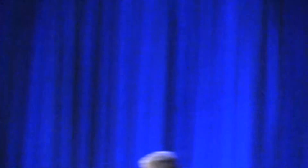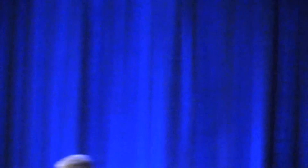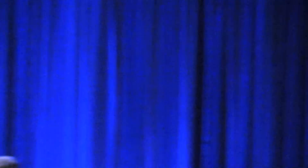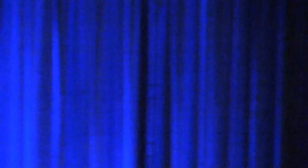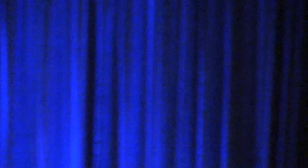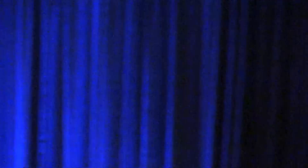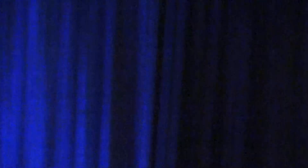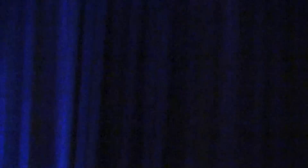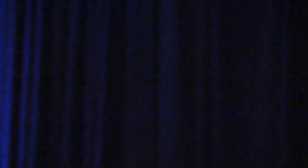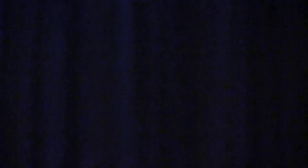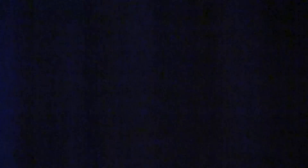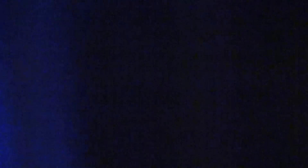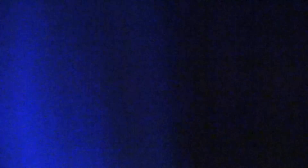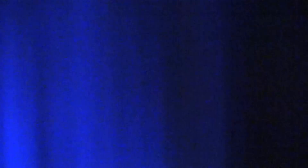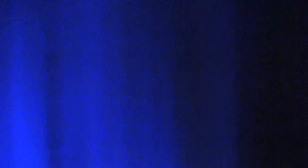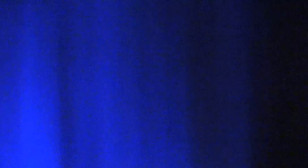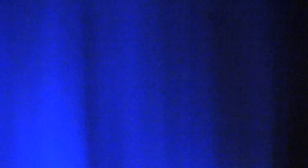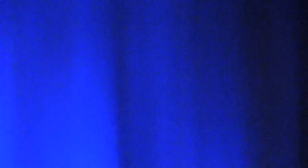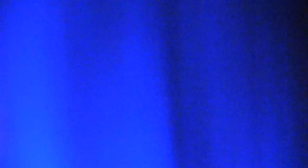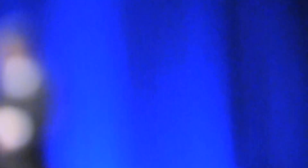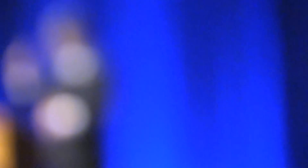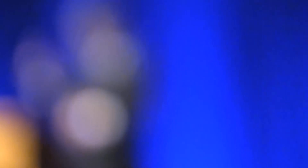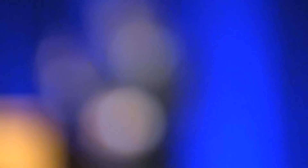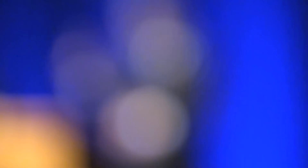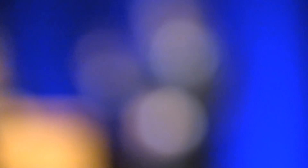And next, U.S. Senator